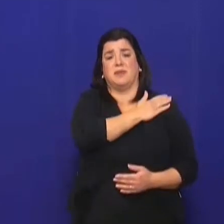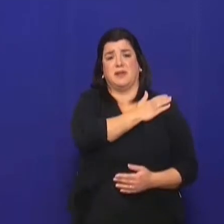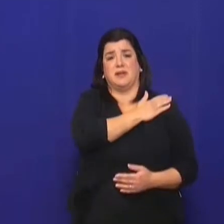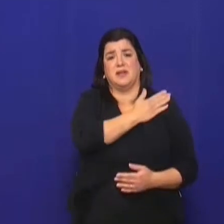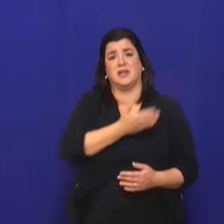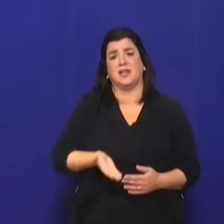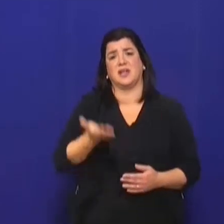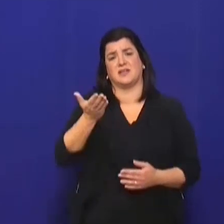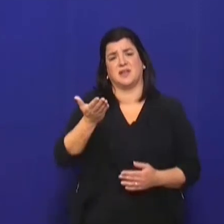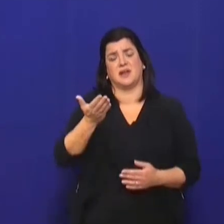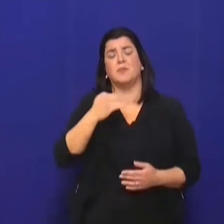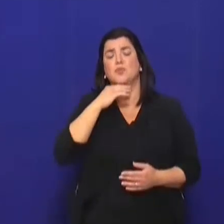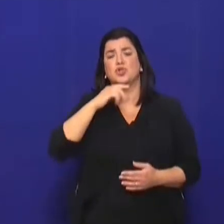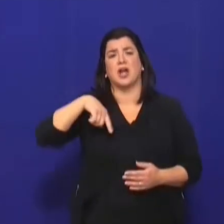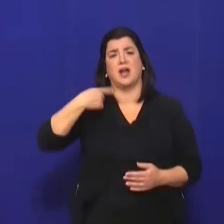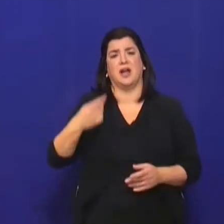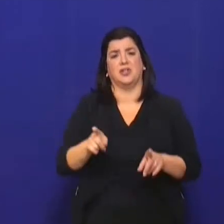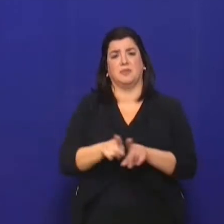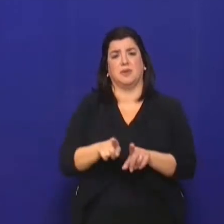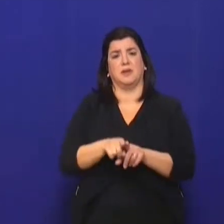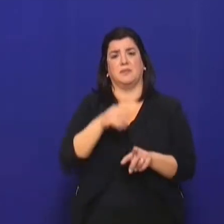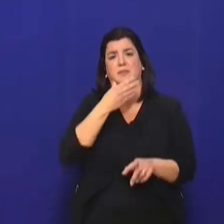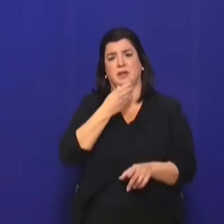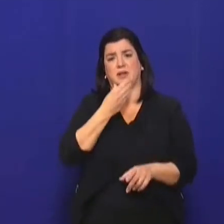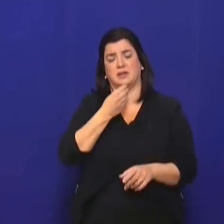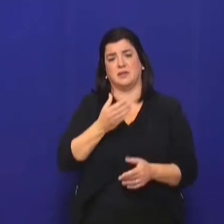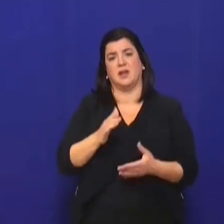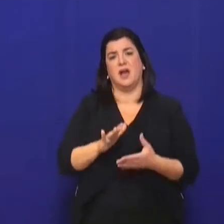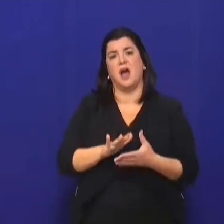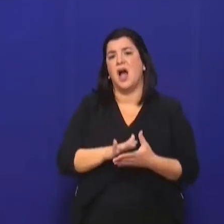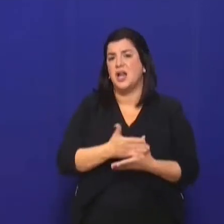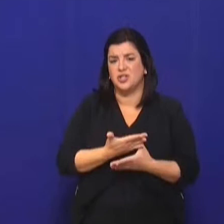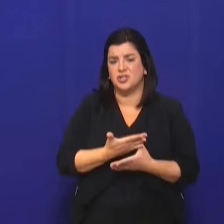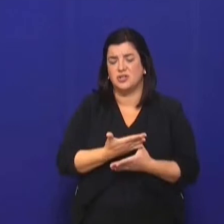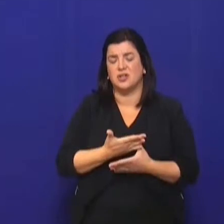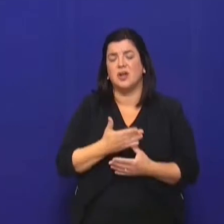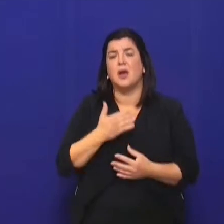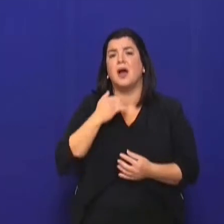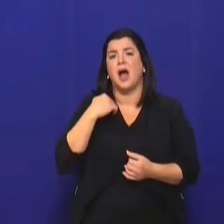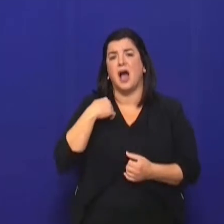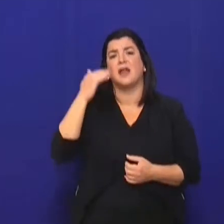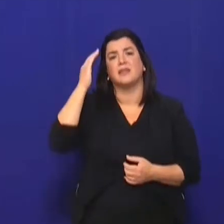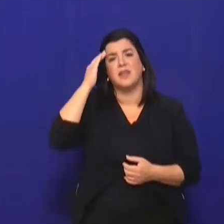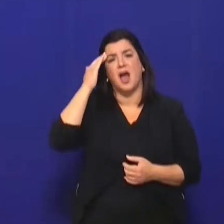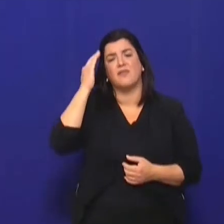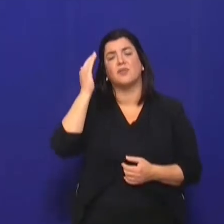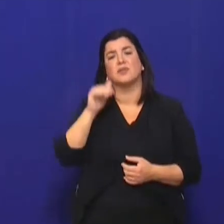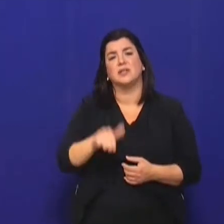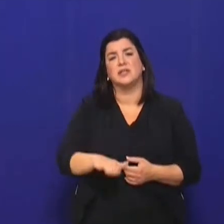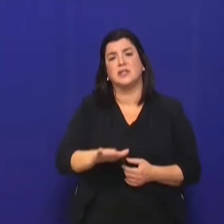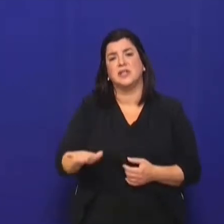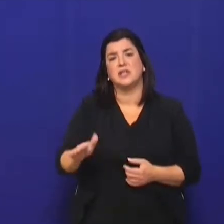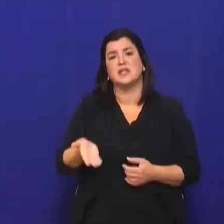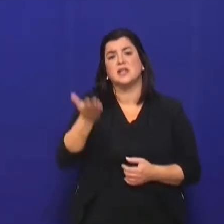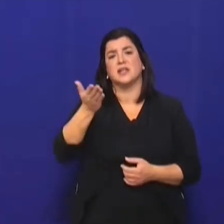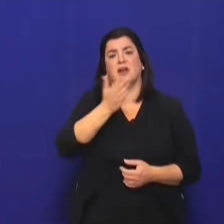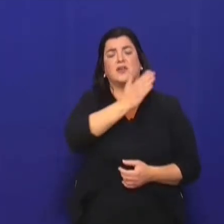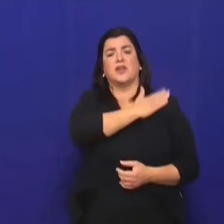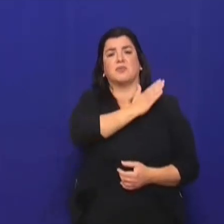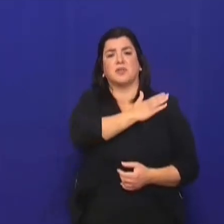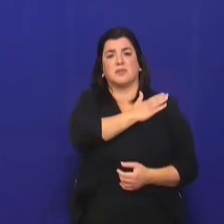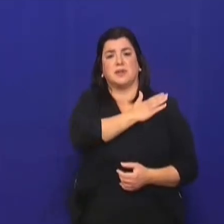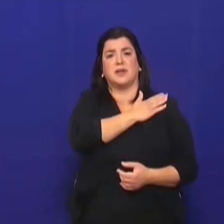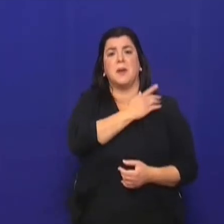dan li ġara fil-miliet m'għandux jerġa' jiġi fil-karnival għaliex hemmhekk nafu li n-nies għandhom ikunu responsabbli tagħhom infushom